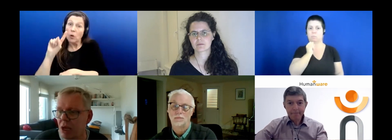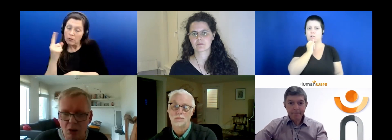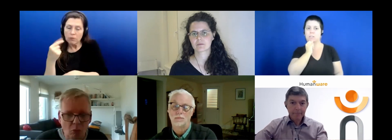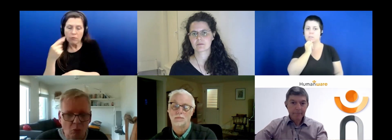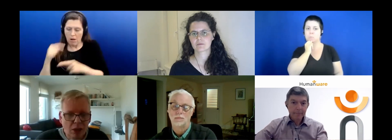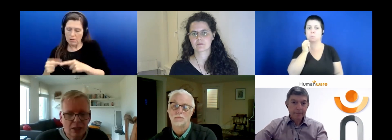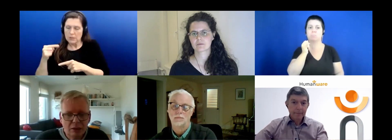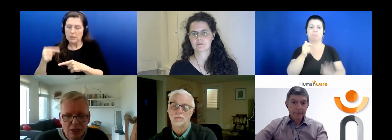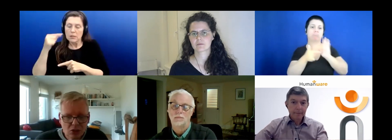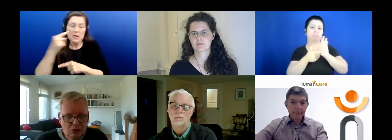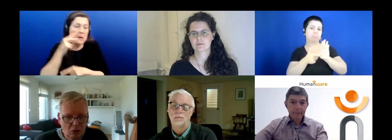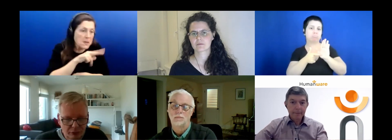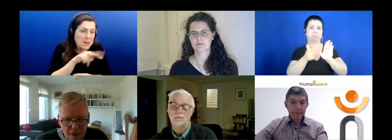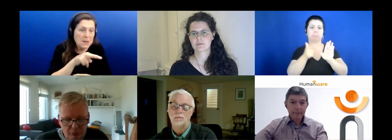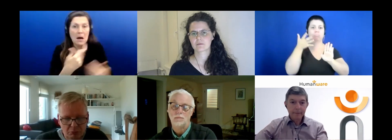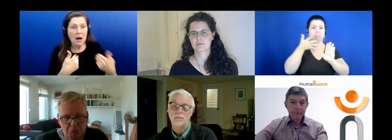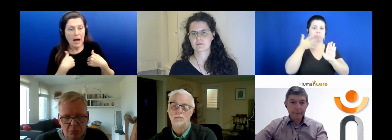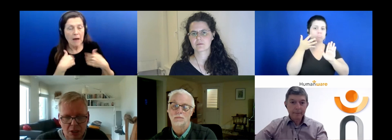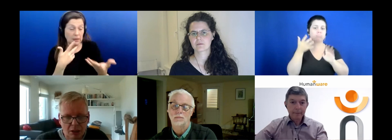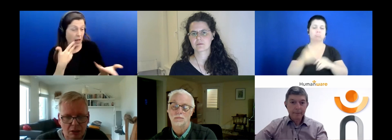But when there is not,